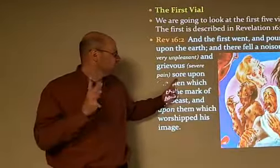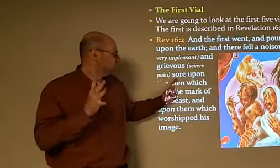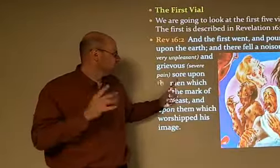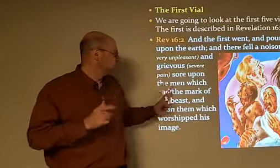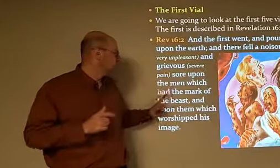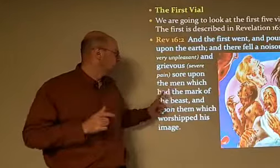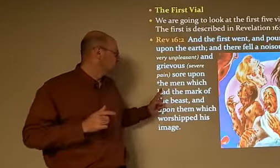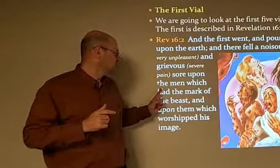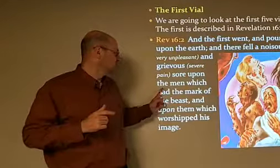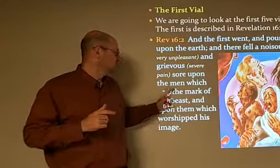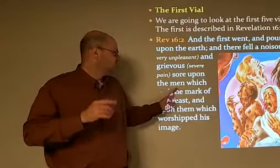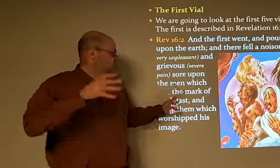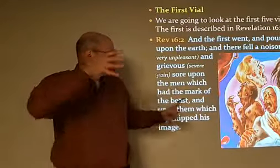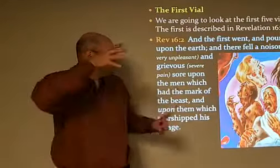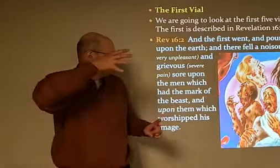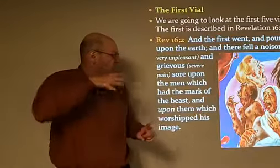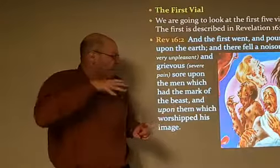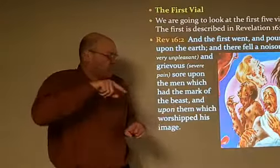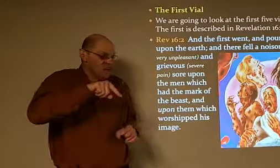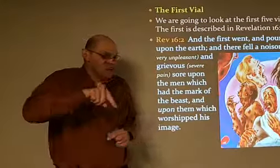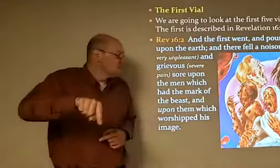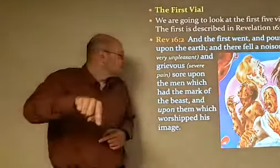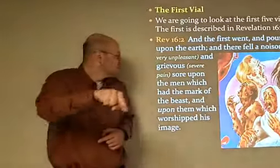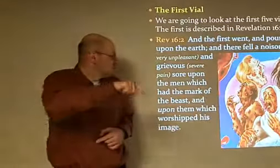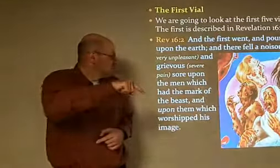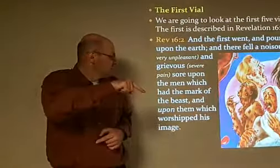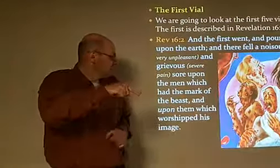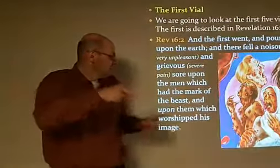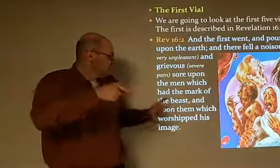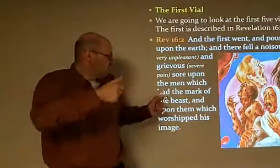grievous sore upon the men which had the mark of the beast.